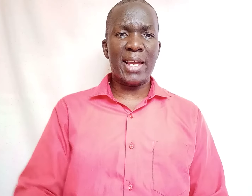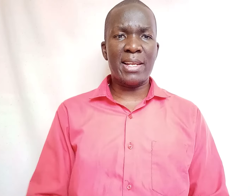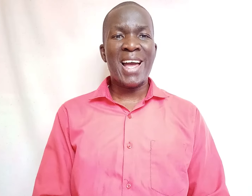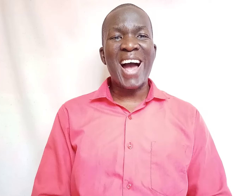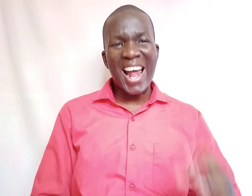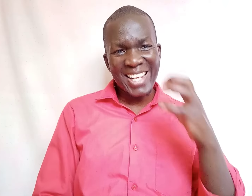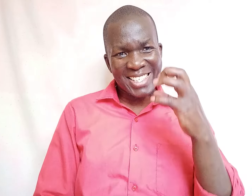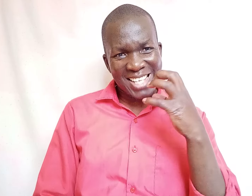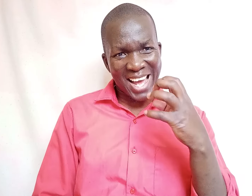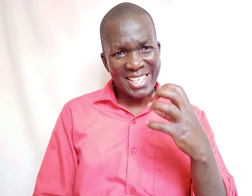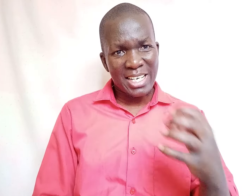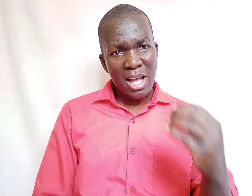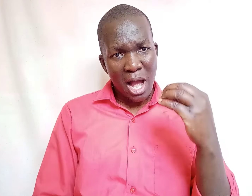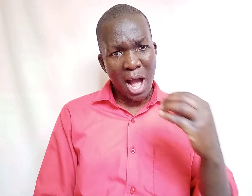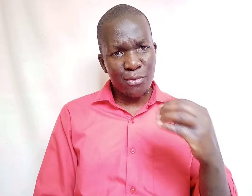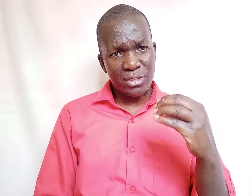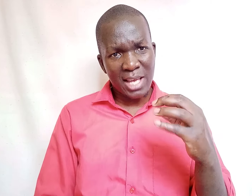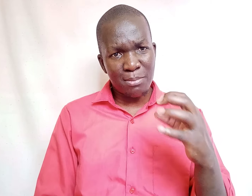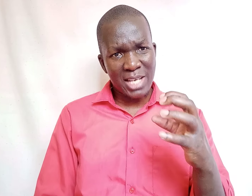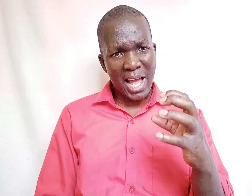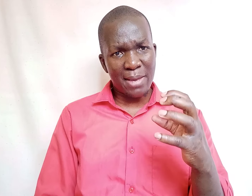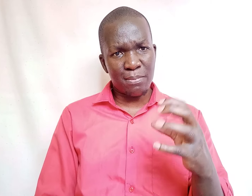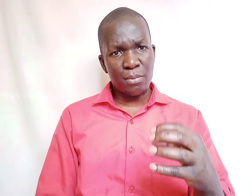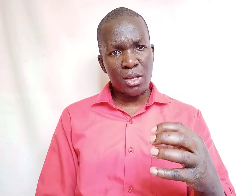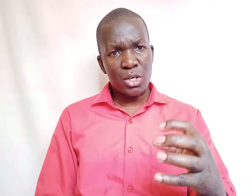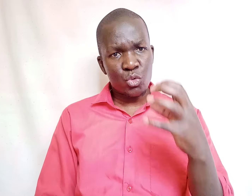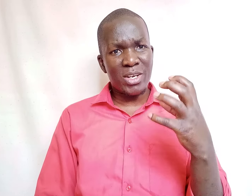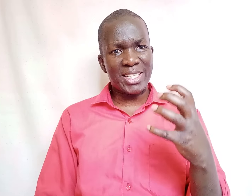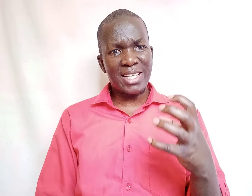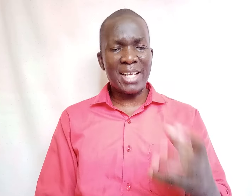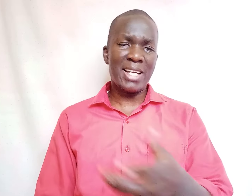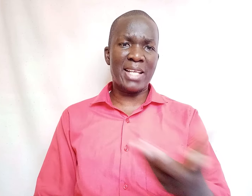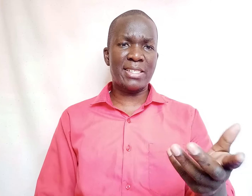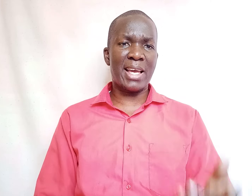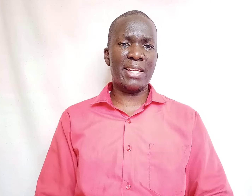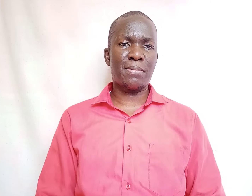sign. Understand. Have some time to understand and sign.